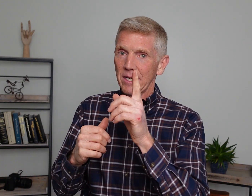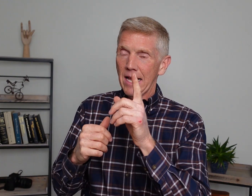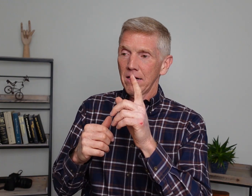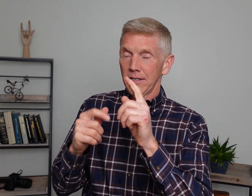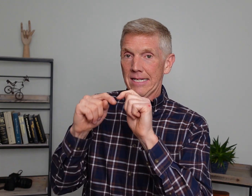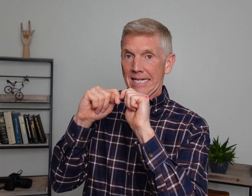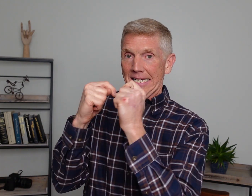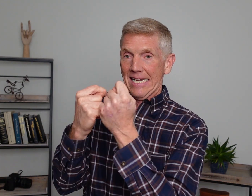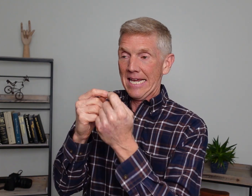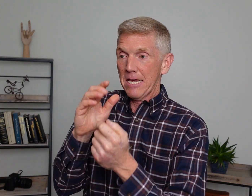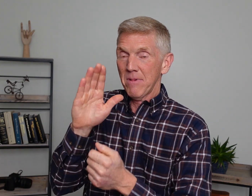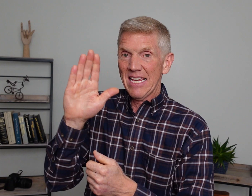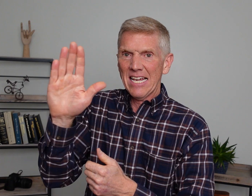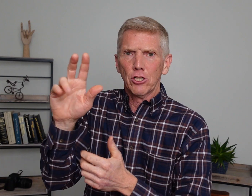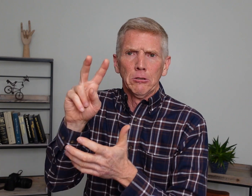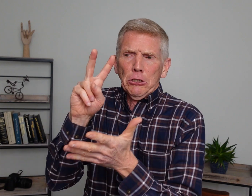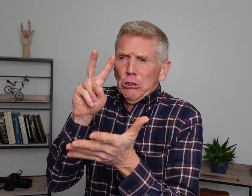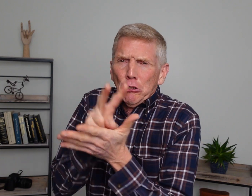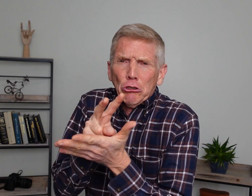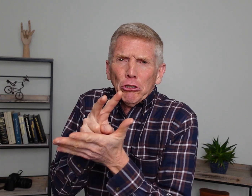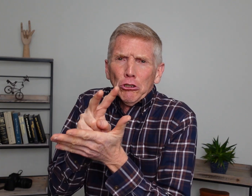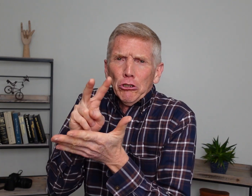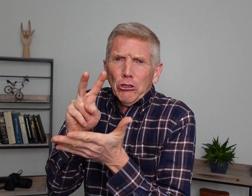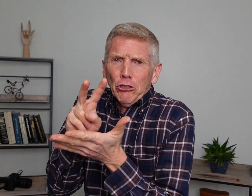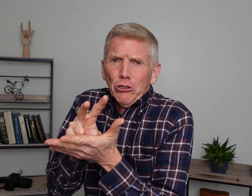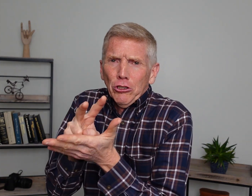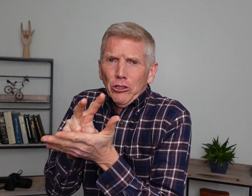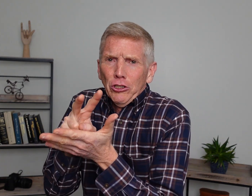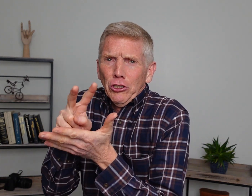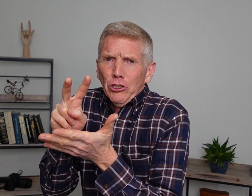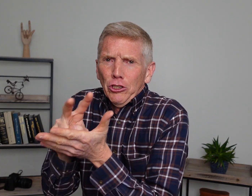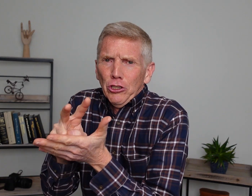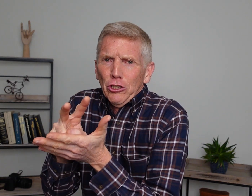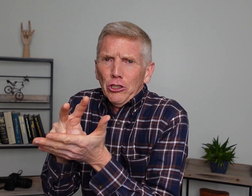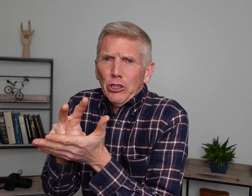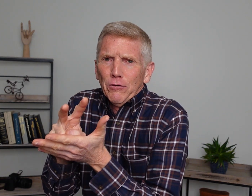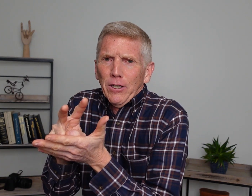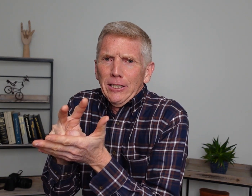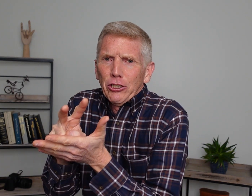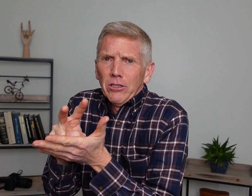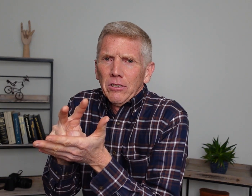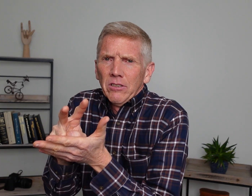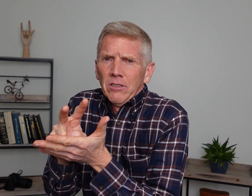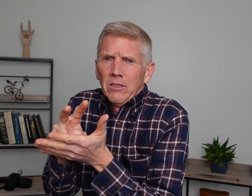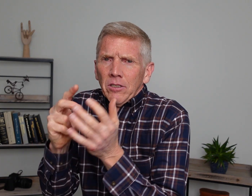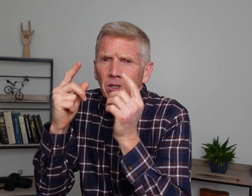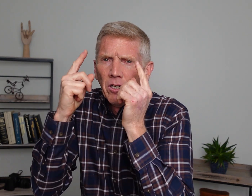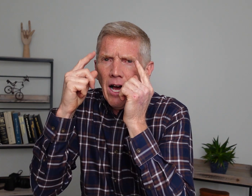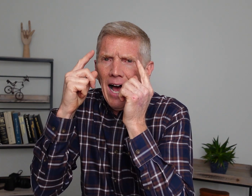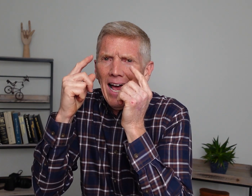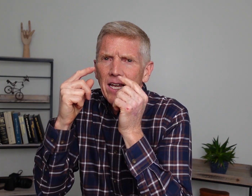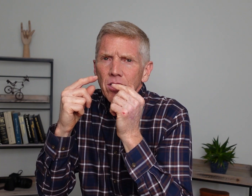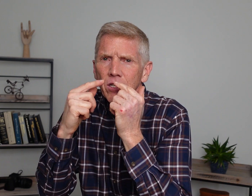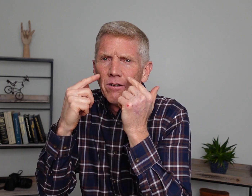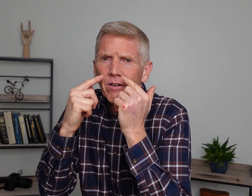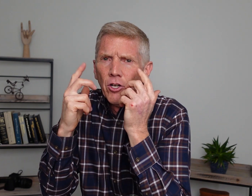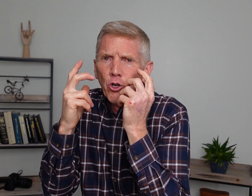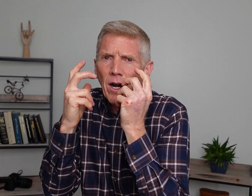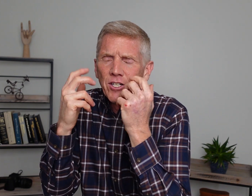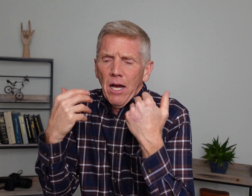again. Team, his. See the face, eyes, crunched up.